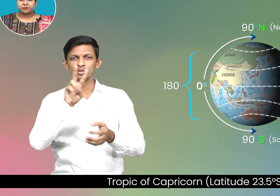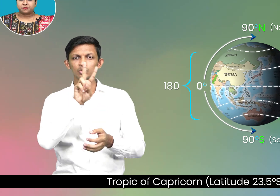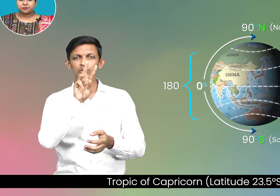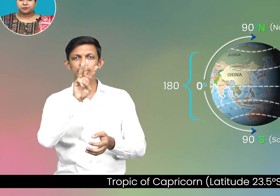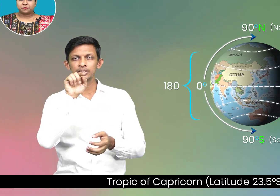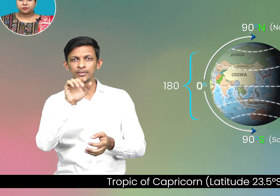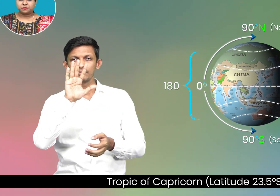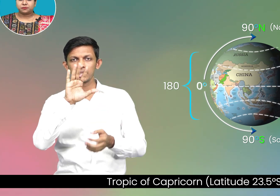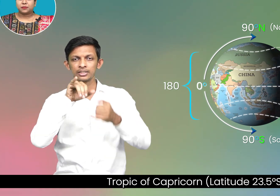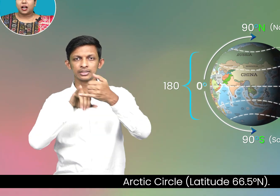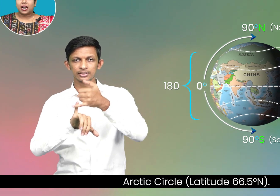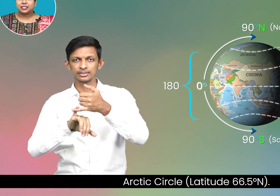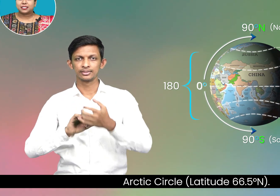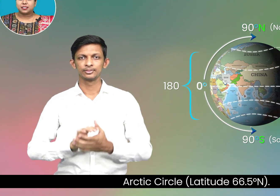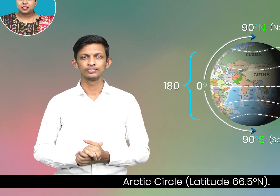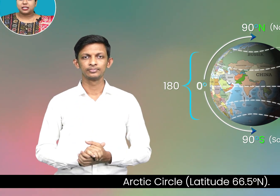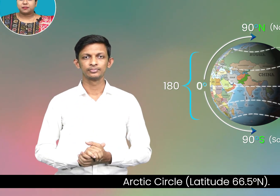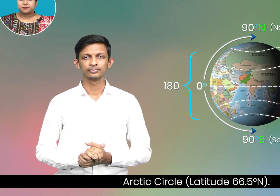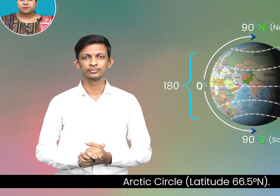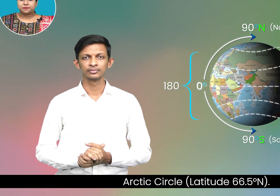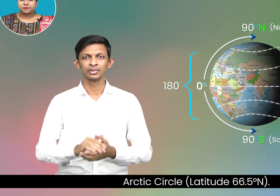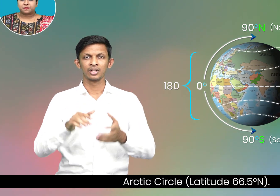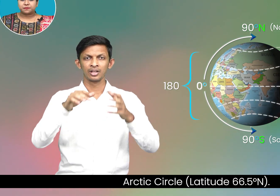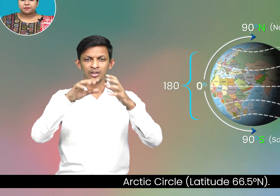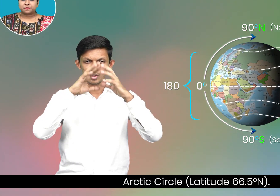Arctic Circle,